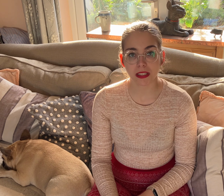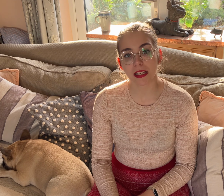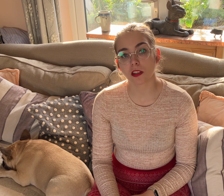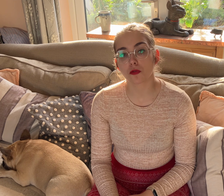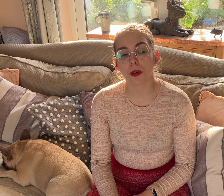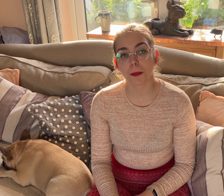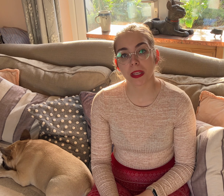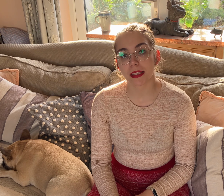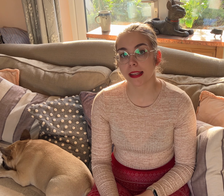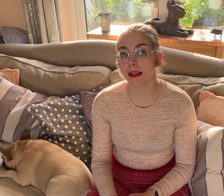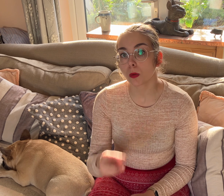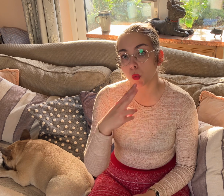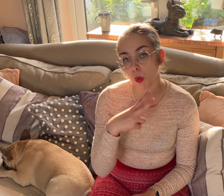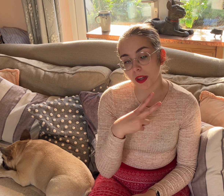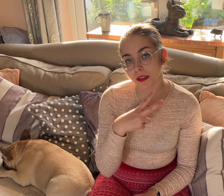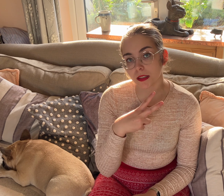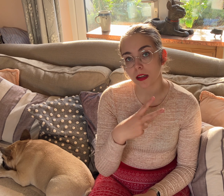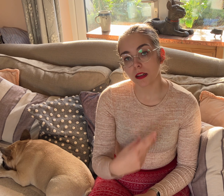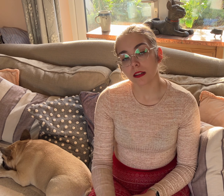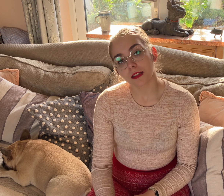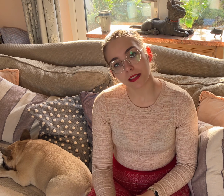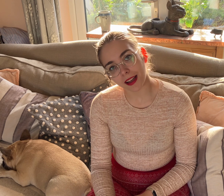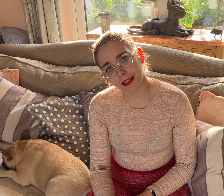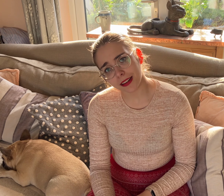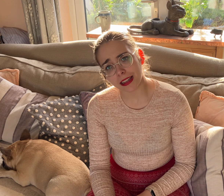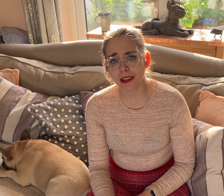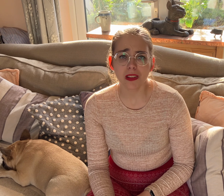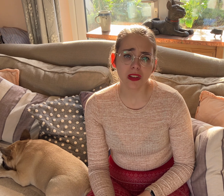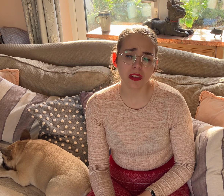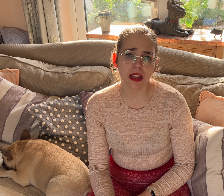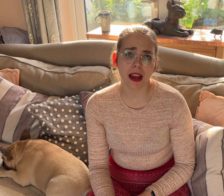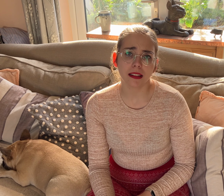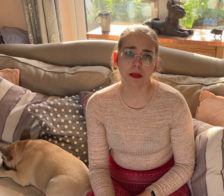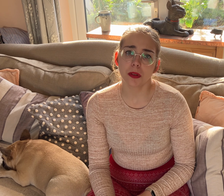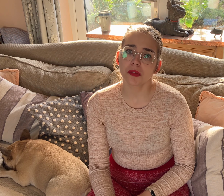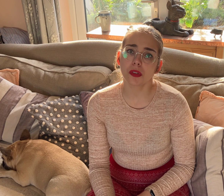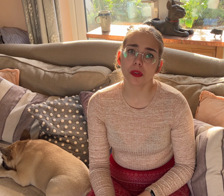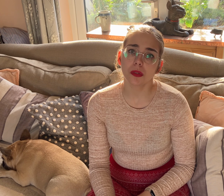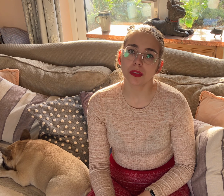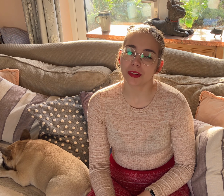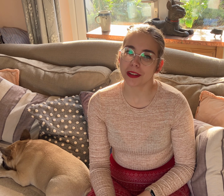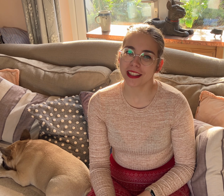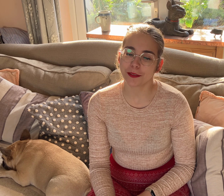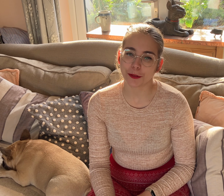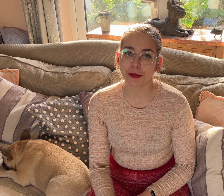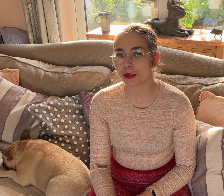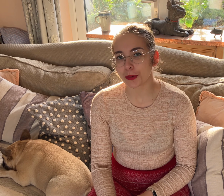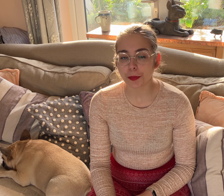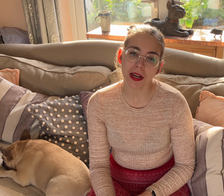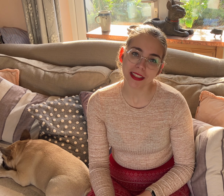is repeated twice. So, let's do that before doing the full song practice.